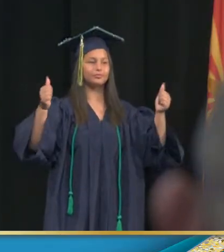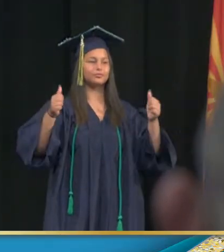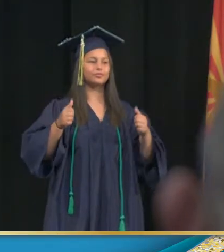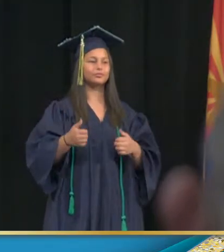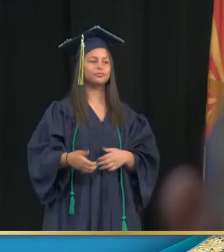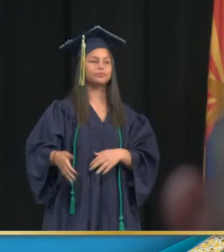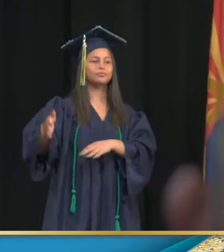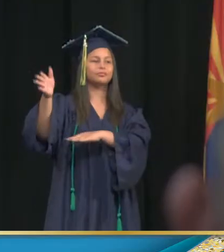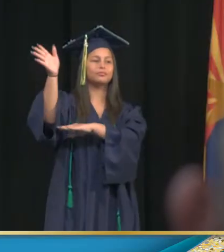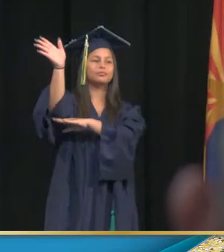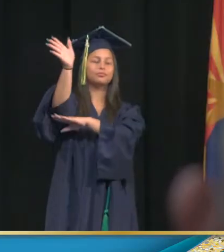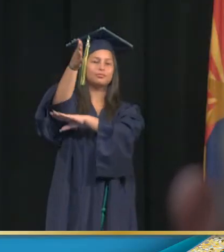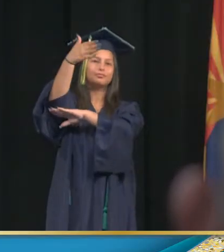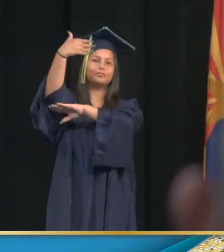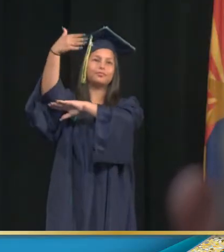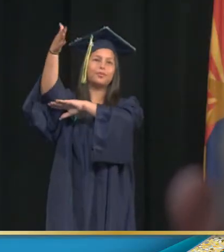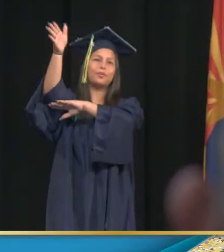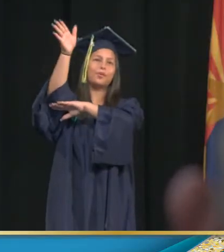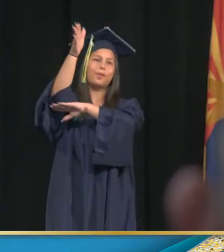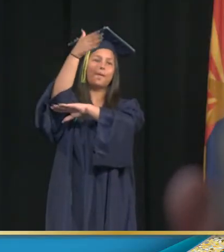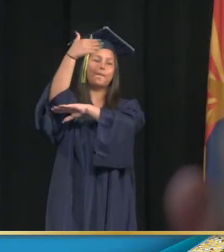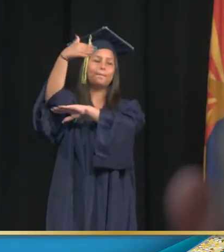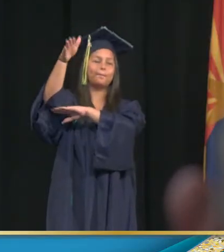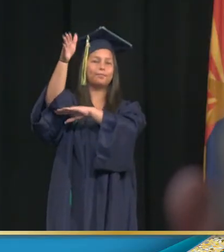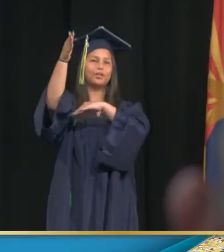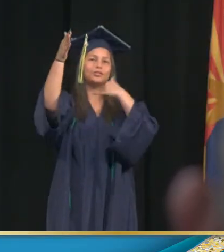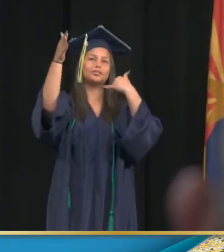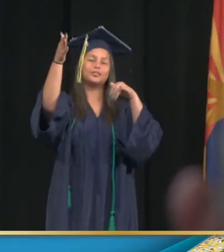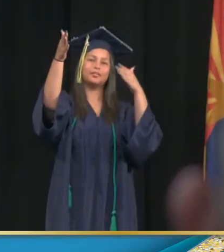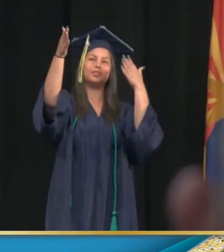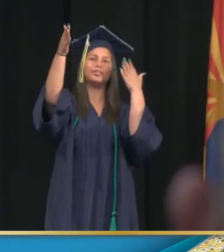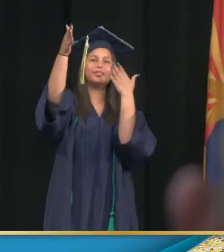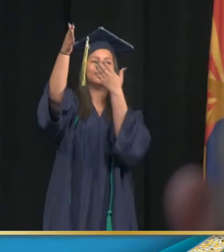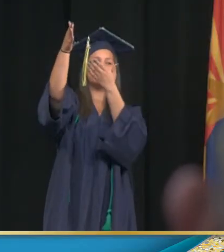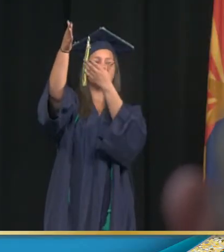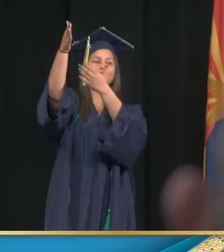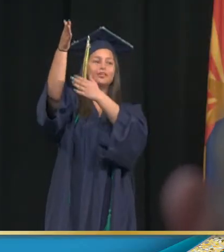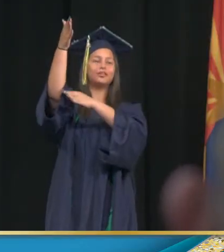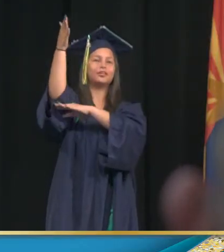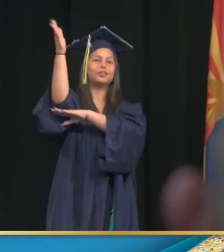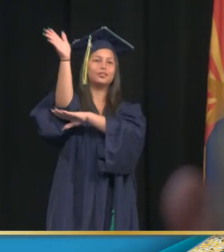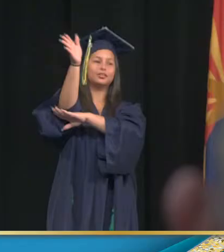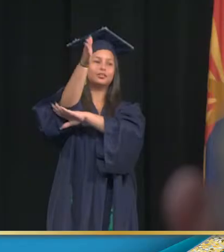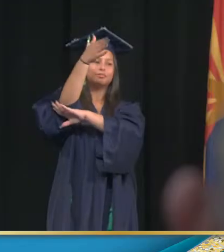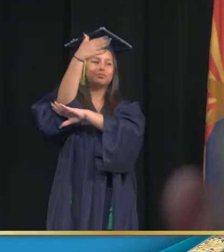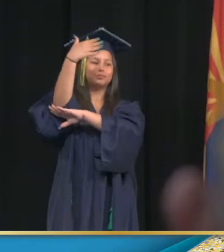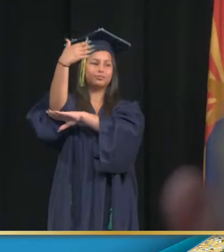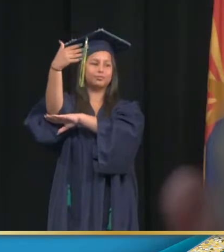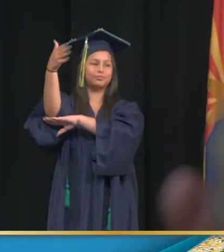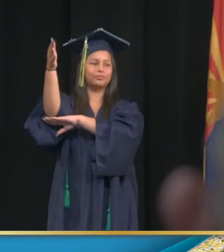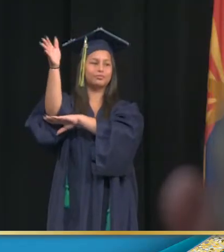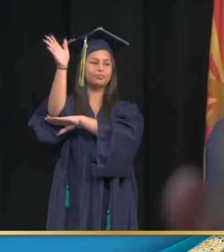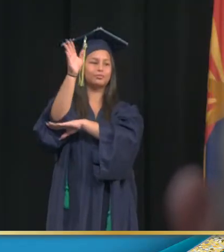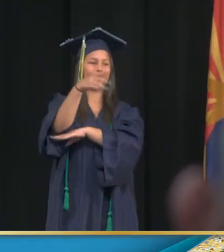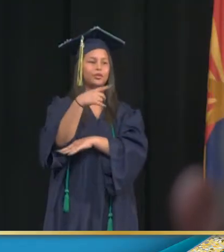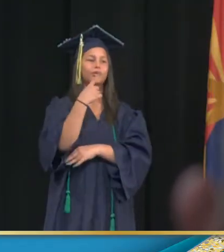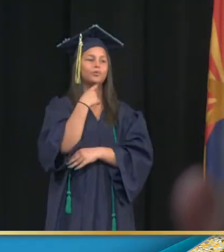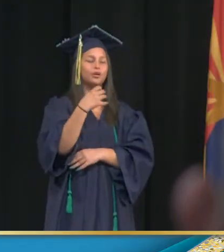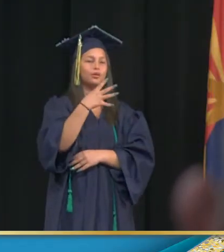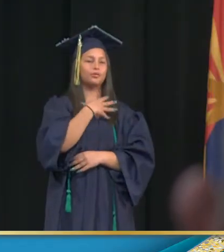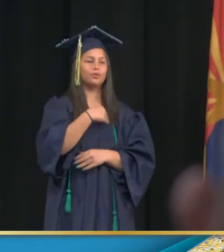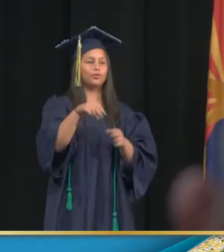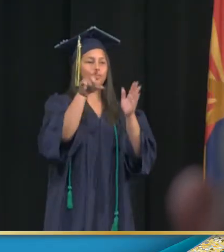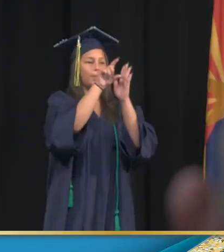the night that our flag was still there.